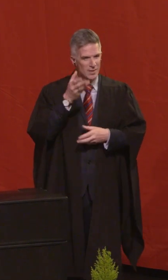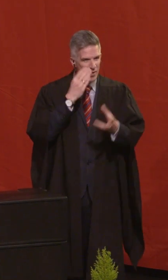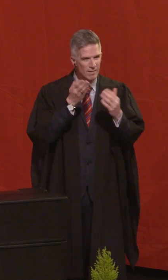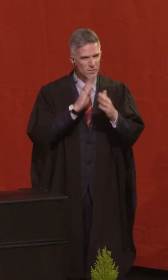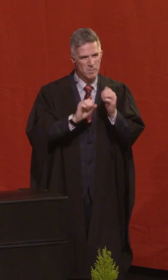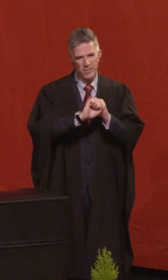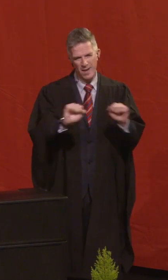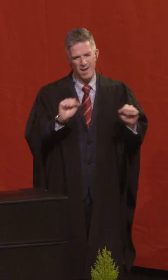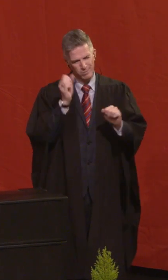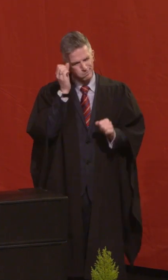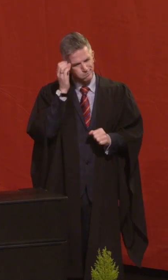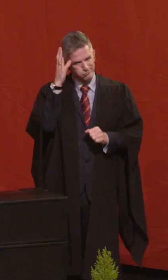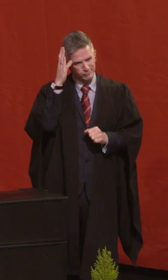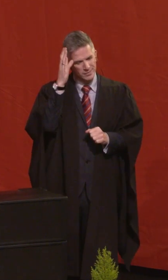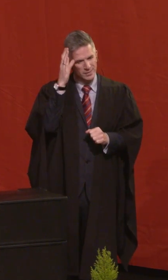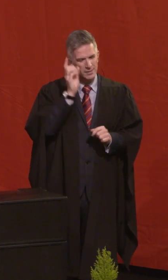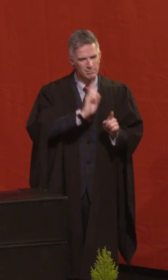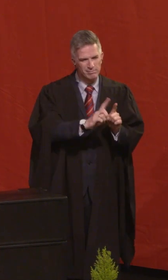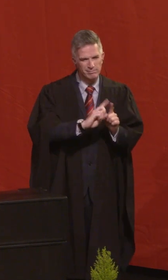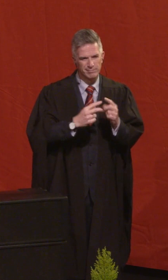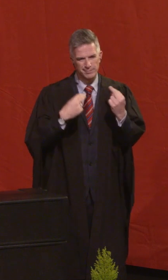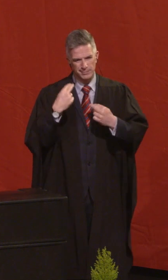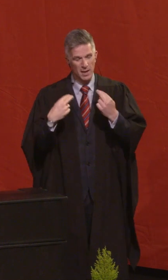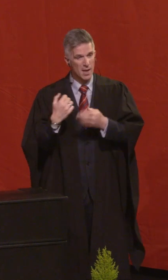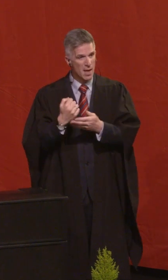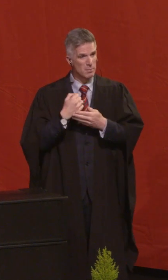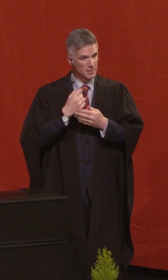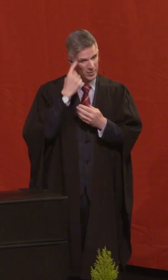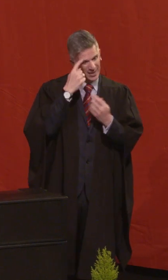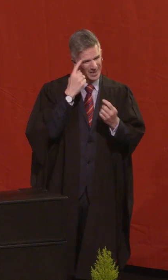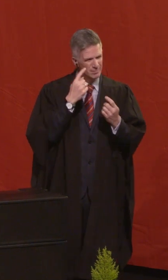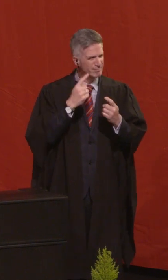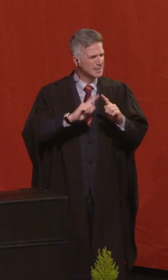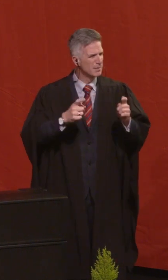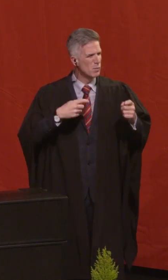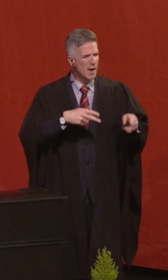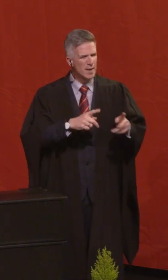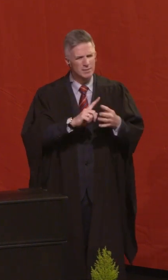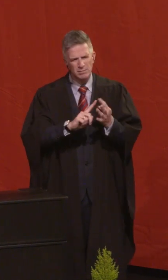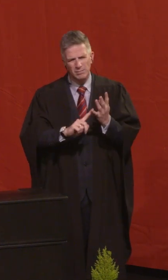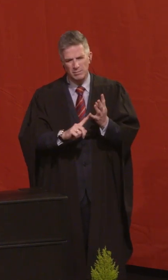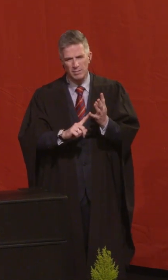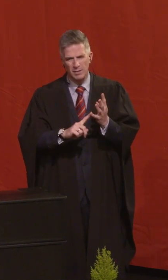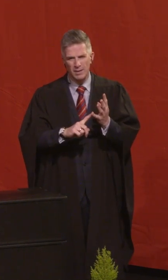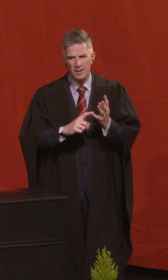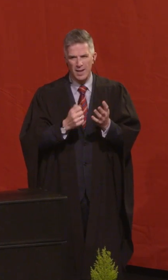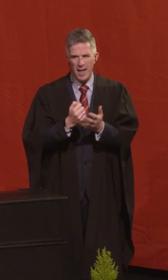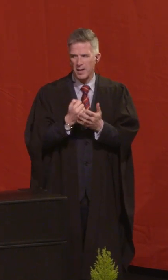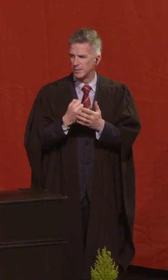their wealth of knowledge. The different assessments have helped me to think outside the box and